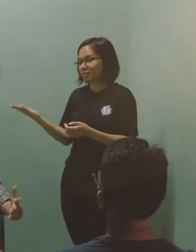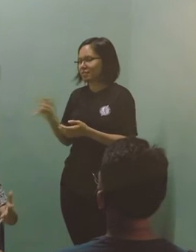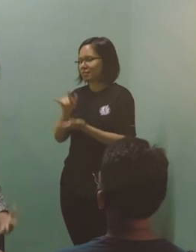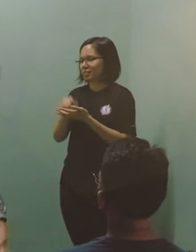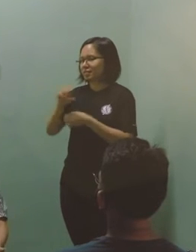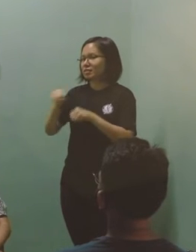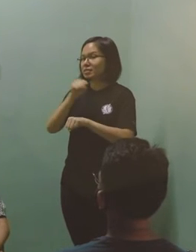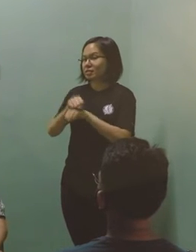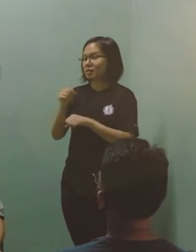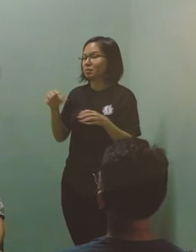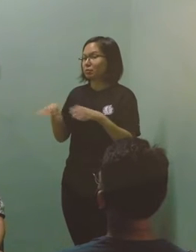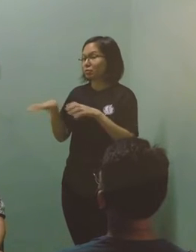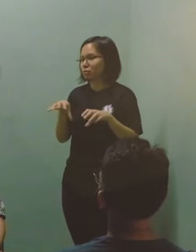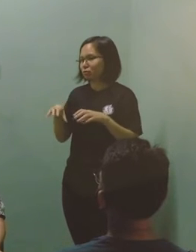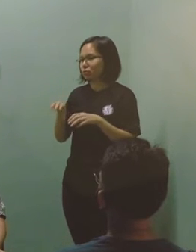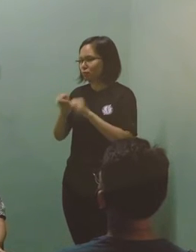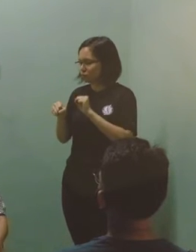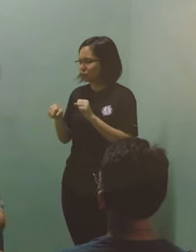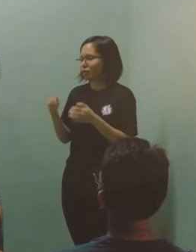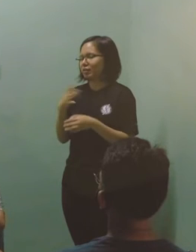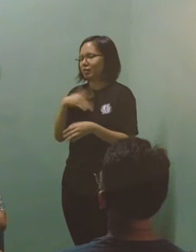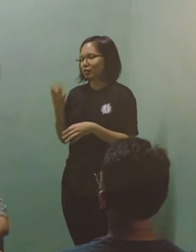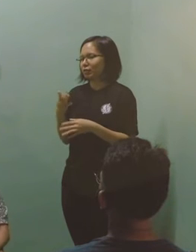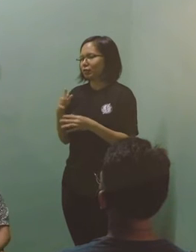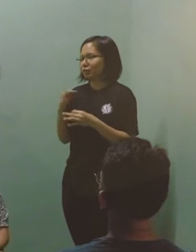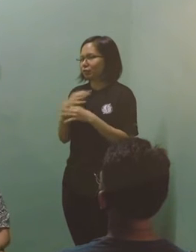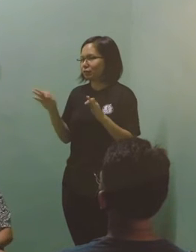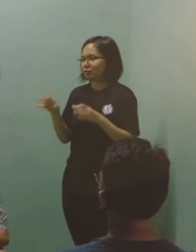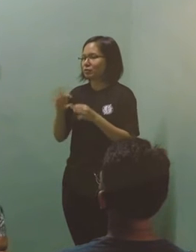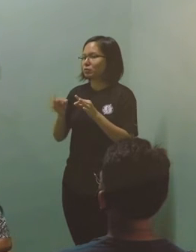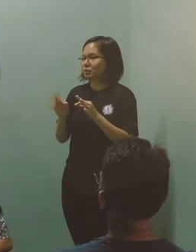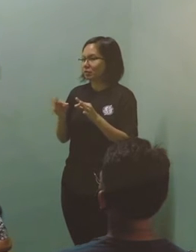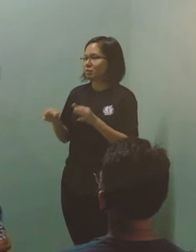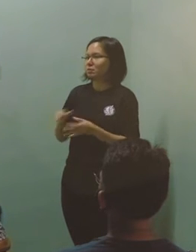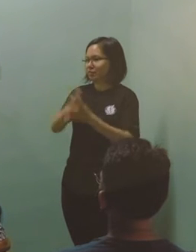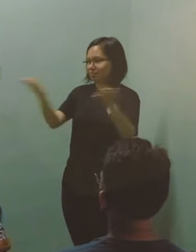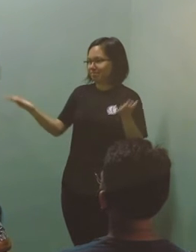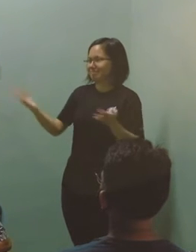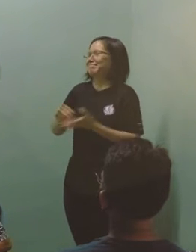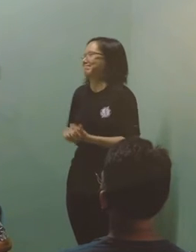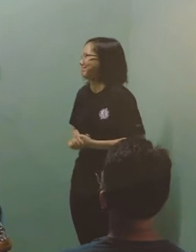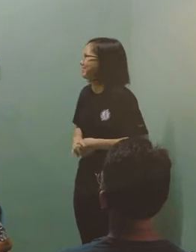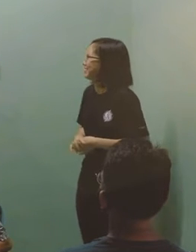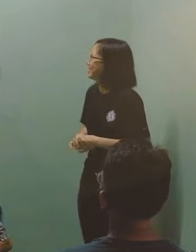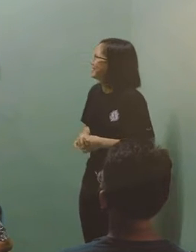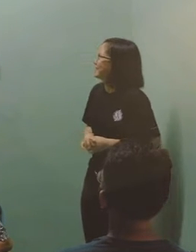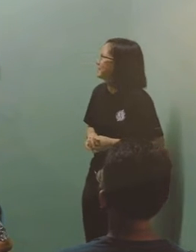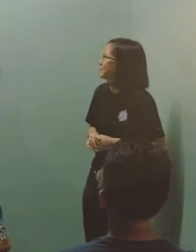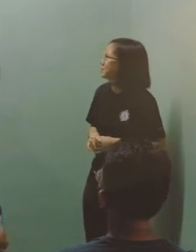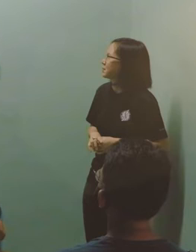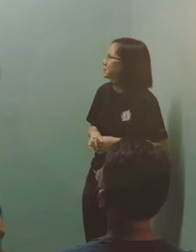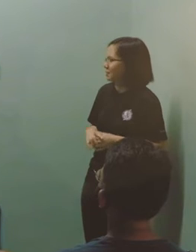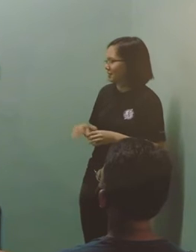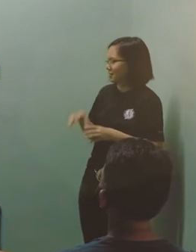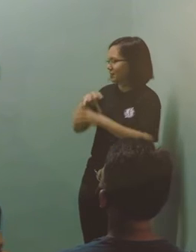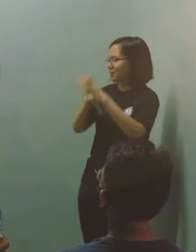open platform to discuss after the sharing. So if you have any questions, just keep it to the end. Okay, and I'm going to split the talk into two main categories. Okay, I